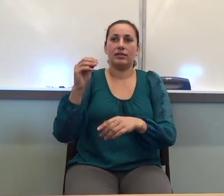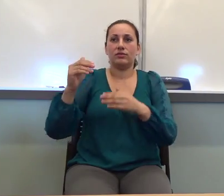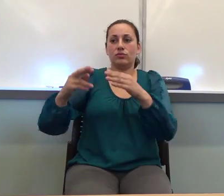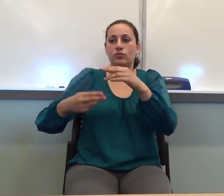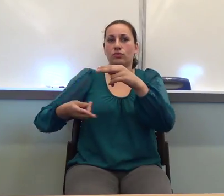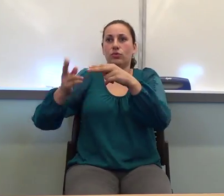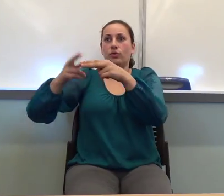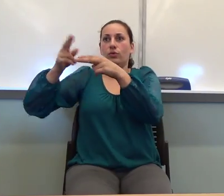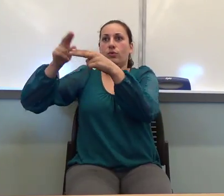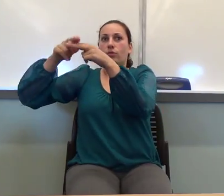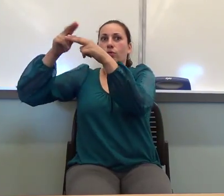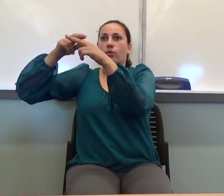All right.